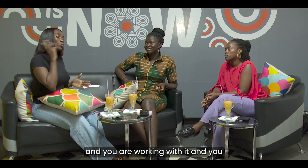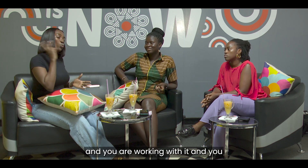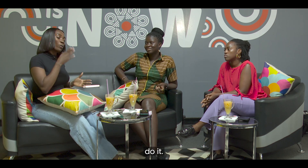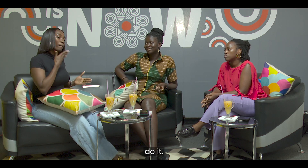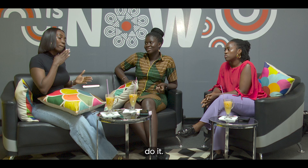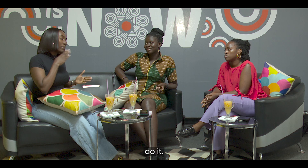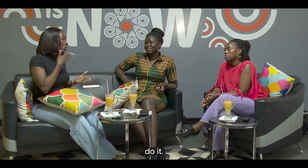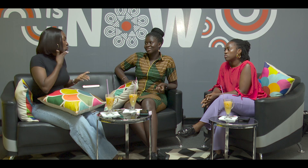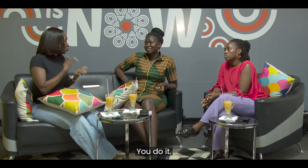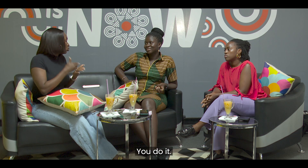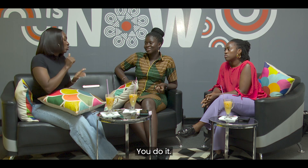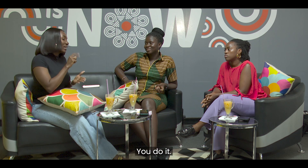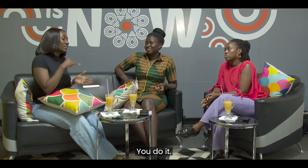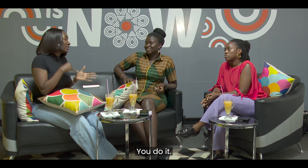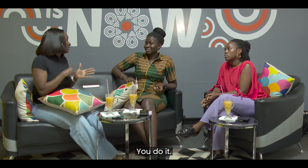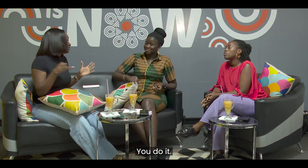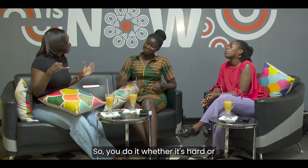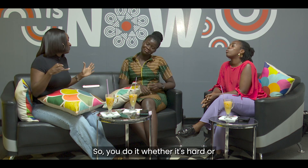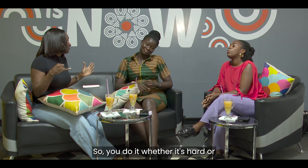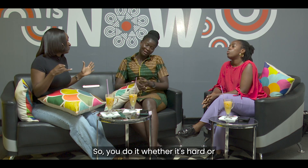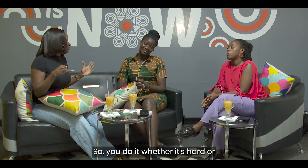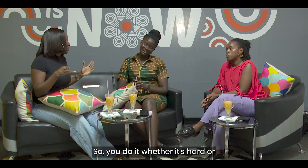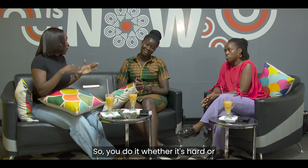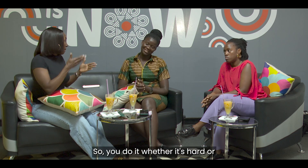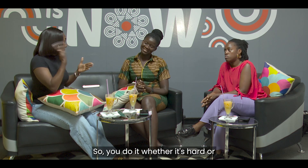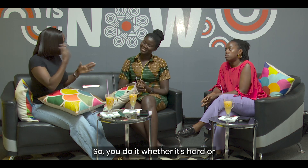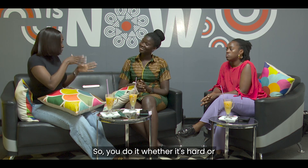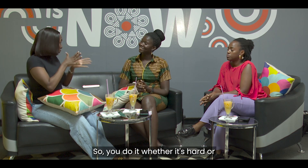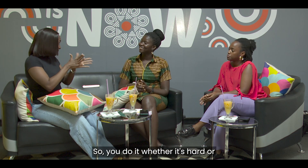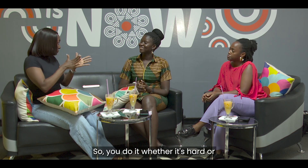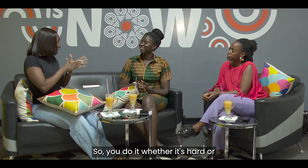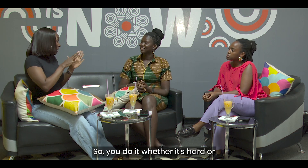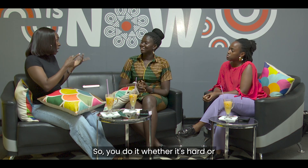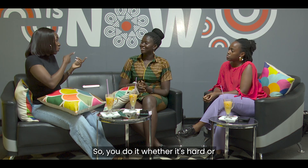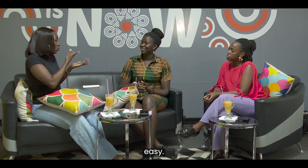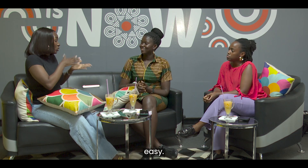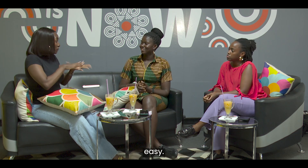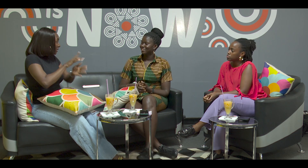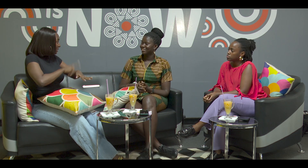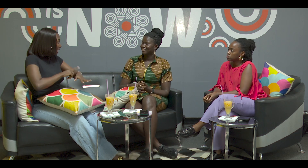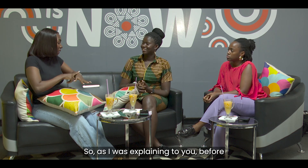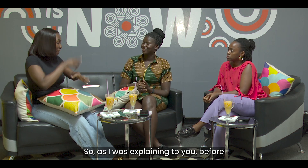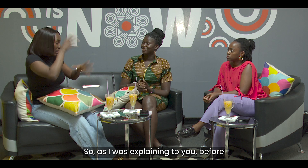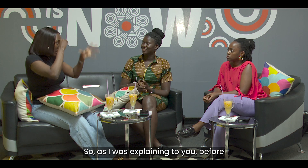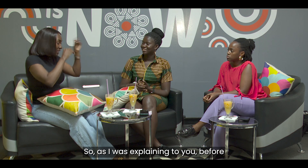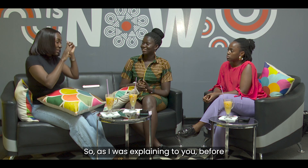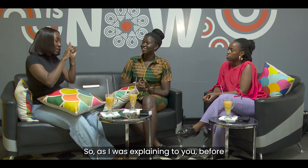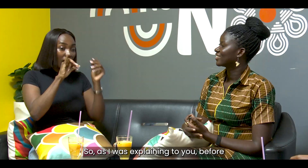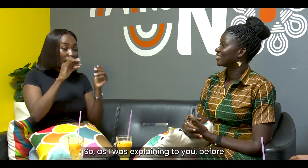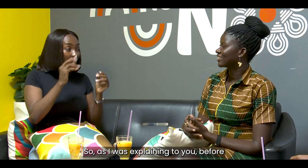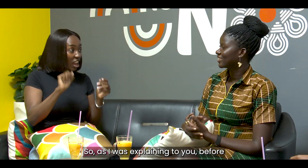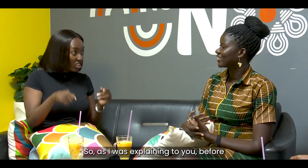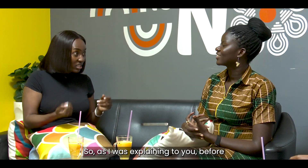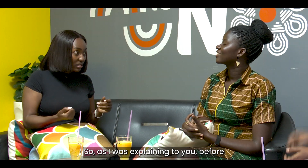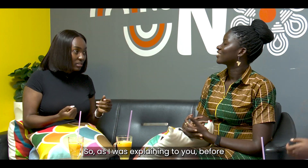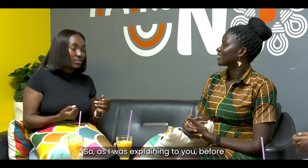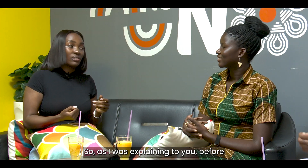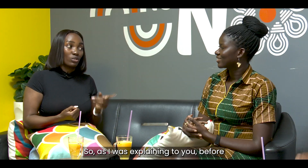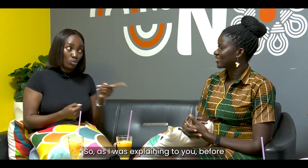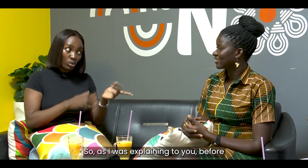do it. So you do it whether it's hard or easy. So as I was explaining to you, before